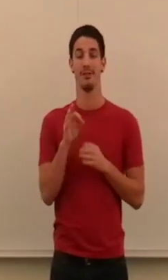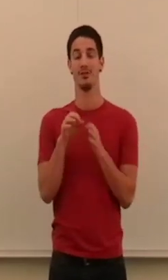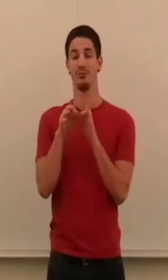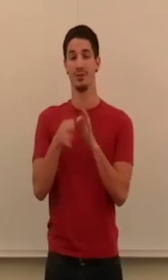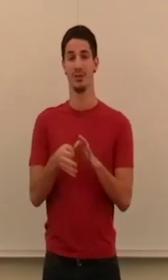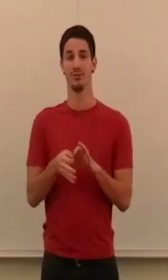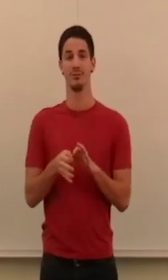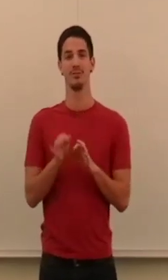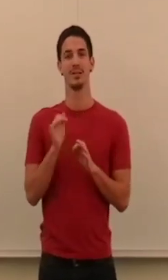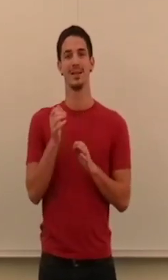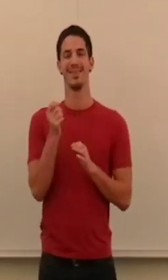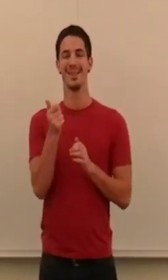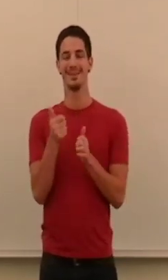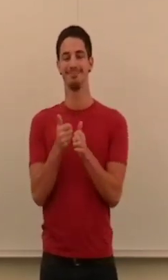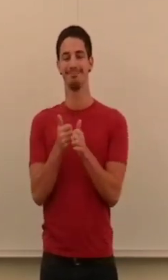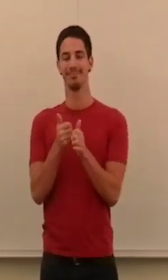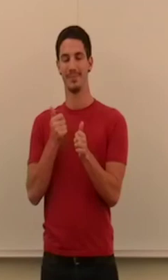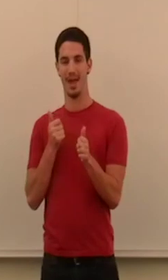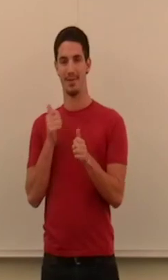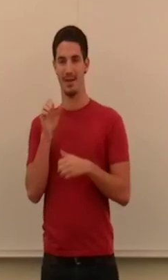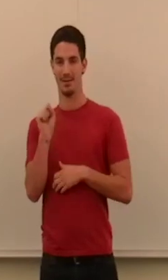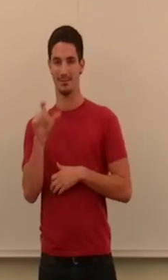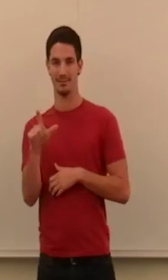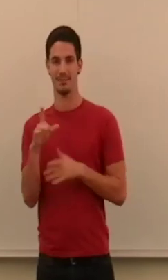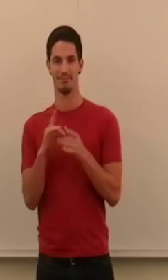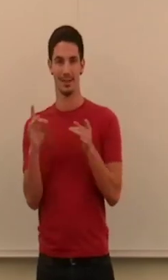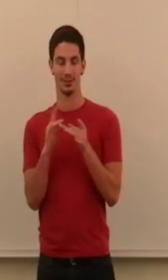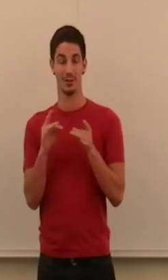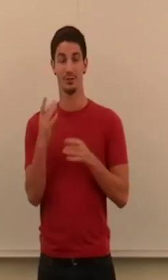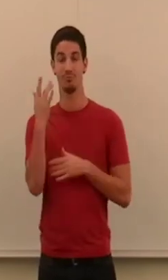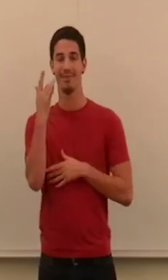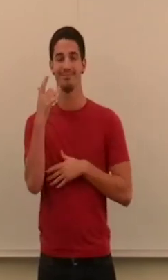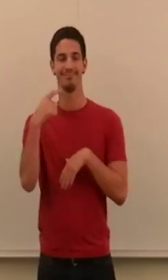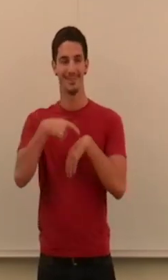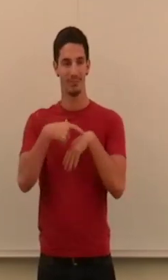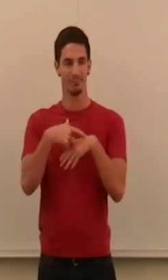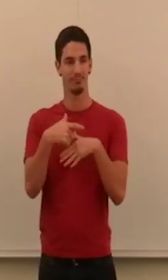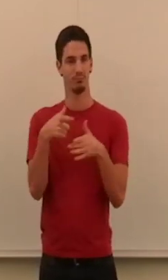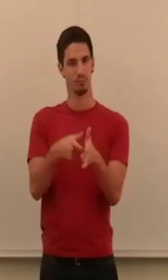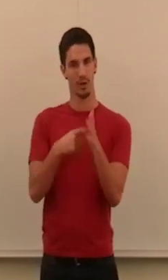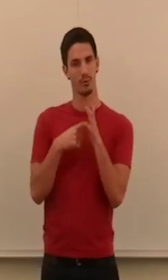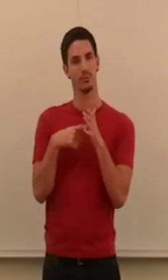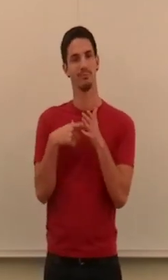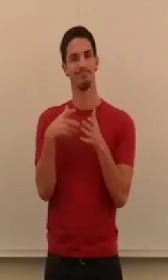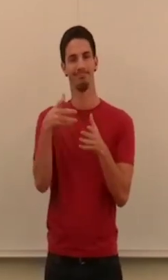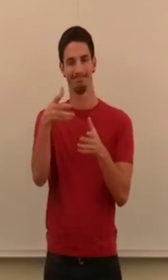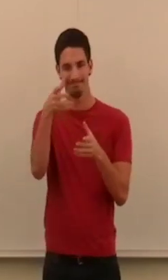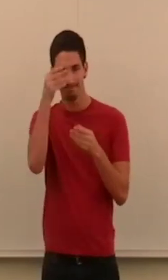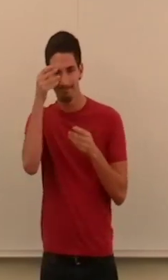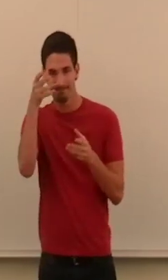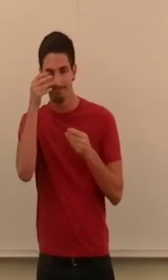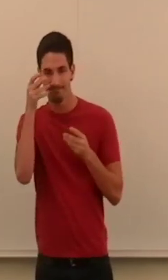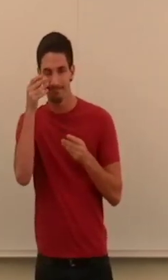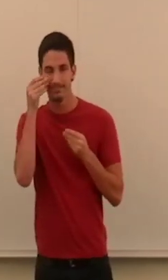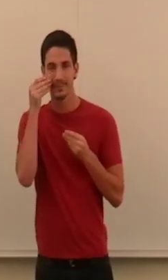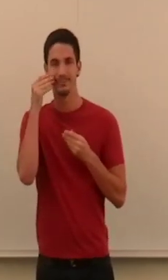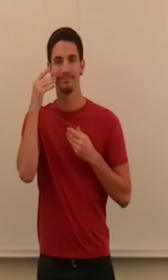slightly behind the SL message because of the time required to take in the SL and make mental search